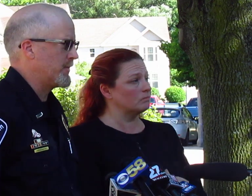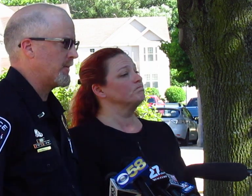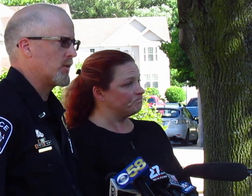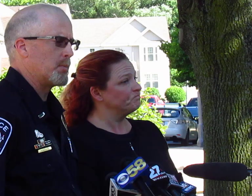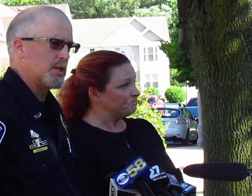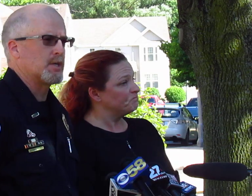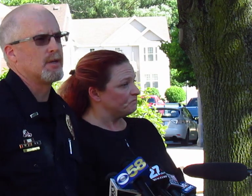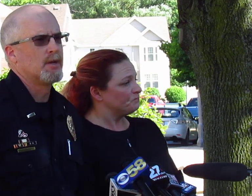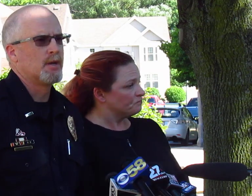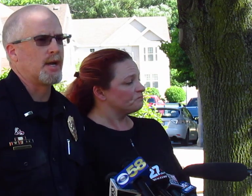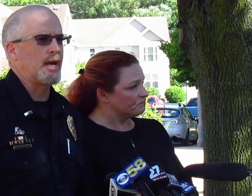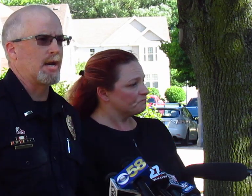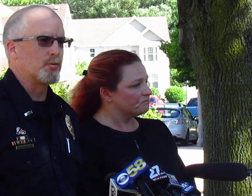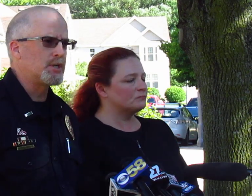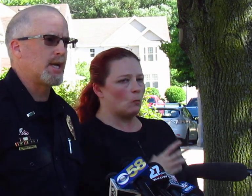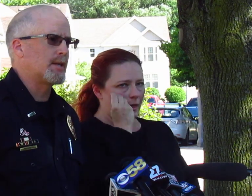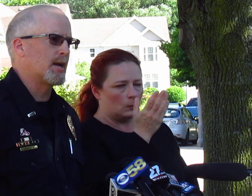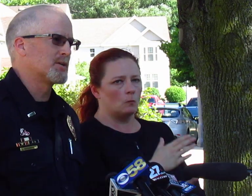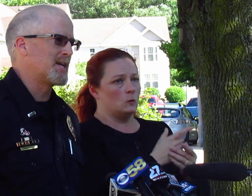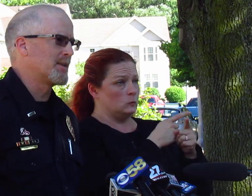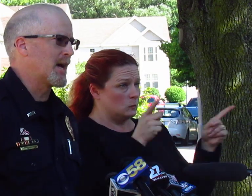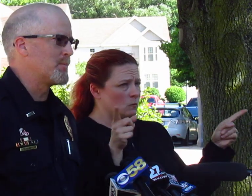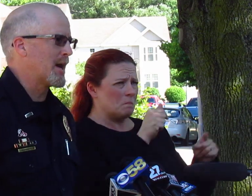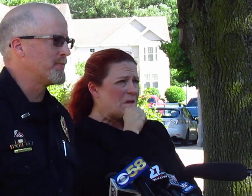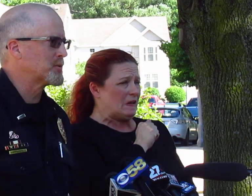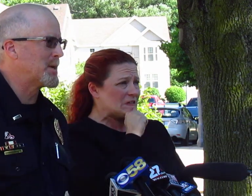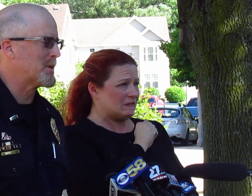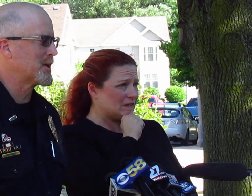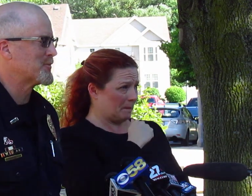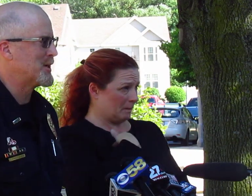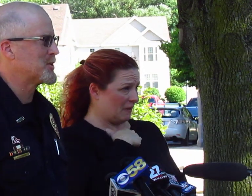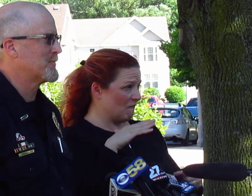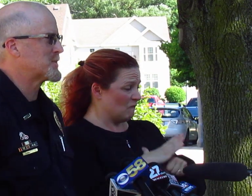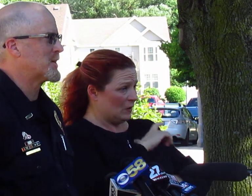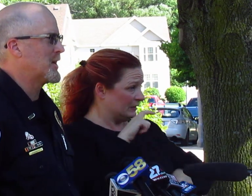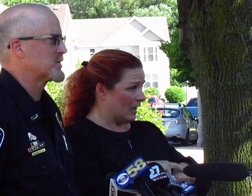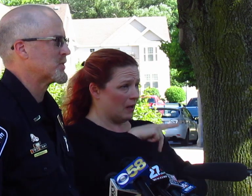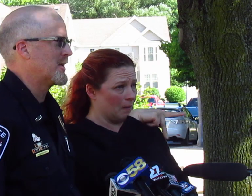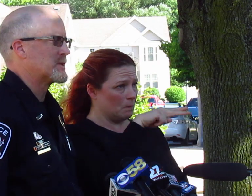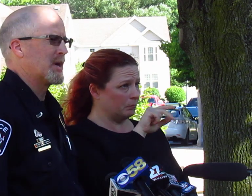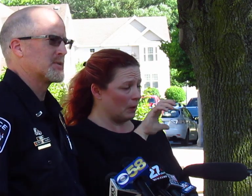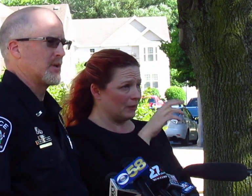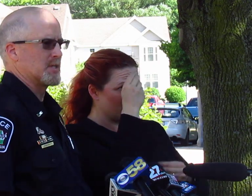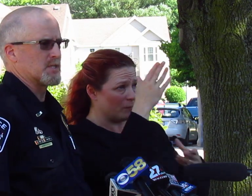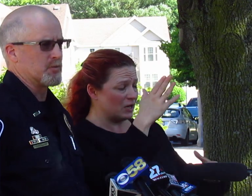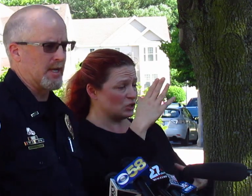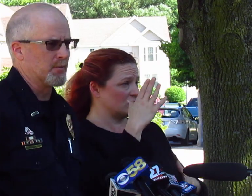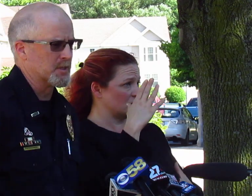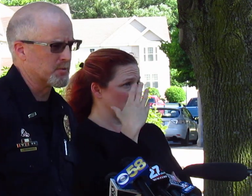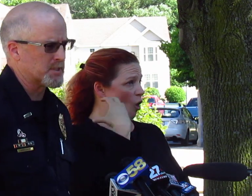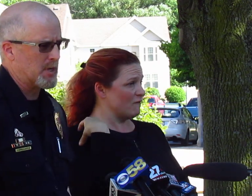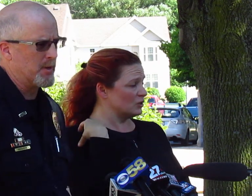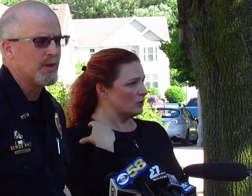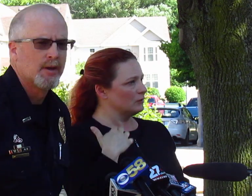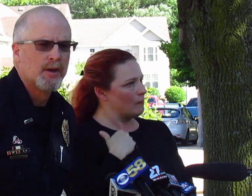folks have been very, very patient, and I appreciate that. Understand that I'm not a full-time public information officer. I also have responsibilities as a lieutenant